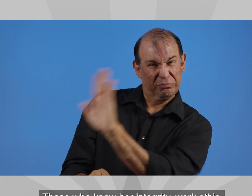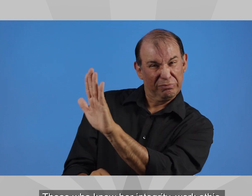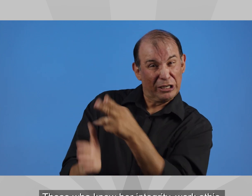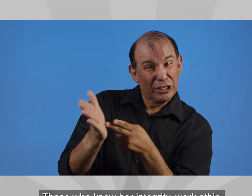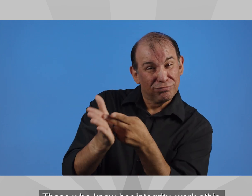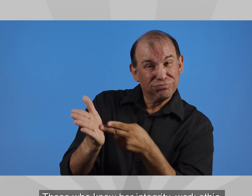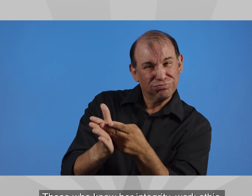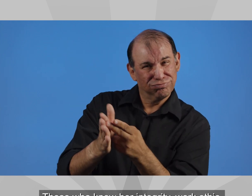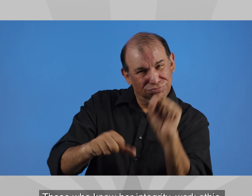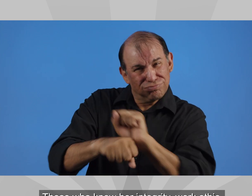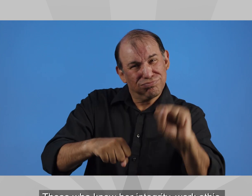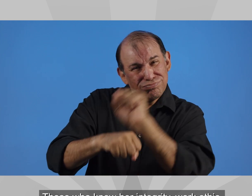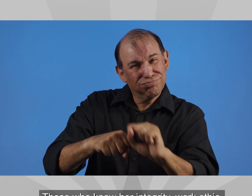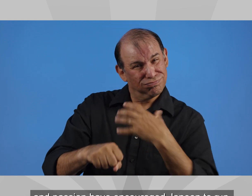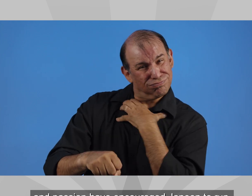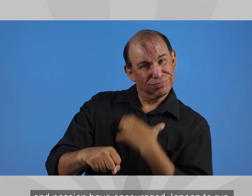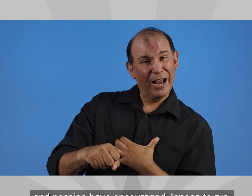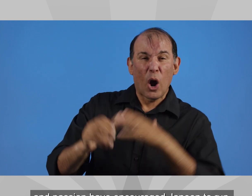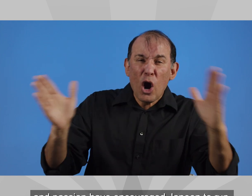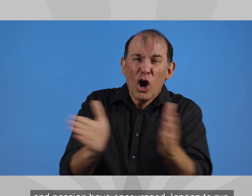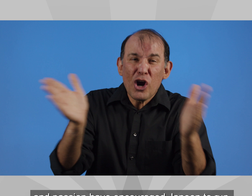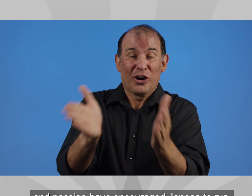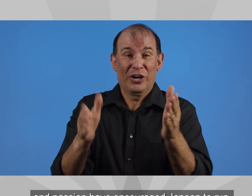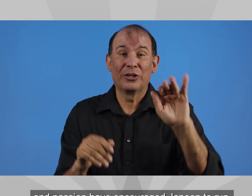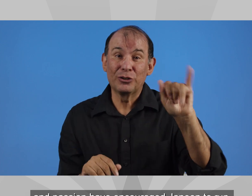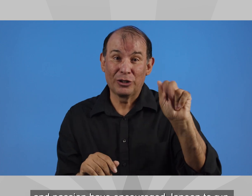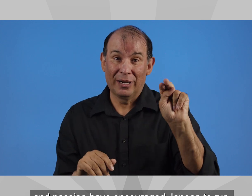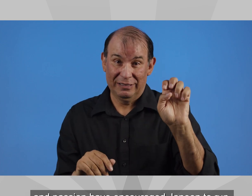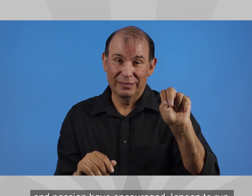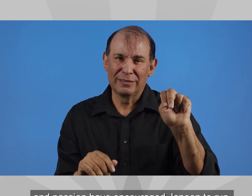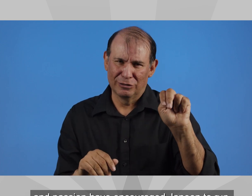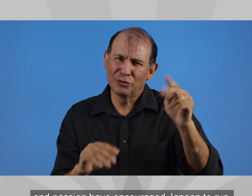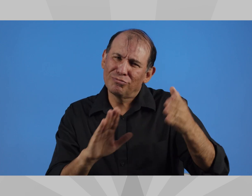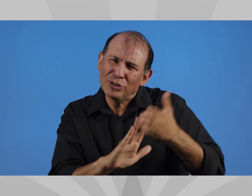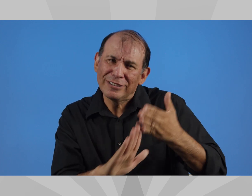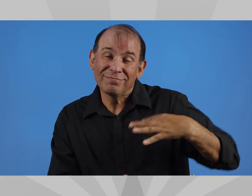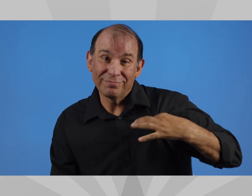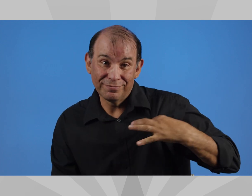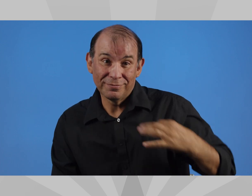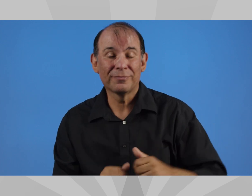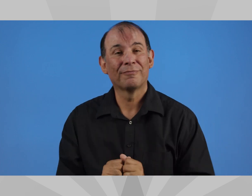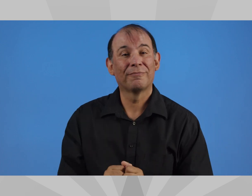Those who know her integrity, work ethic, and passion have encouraged Janeen to run.